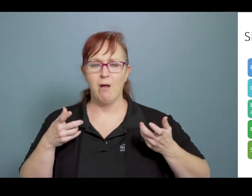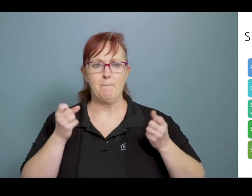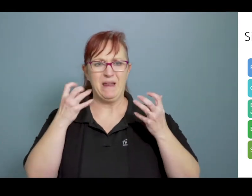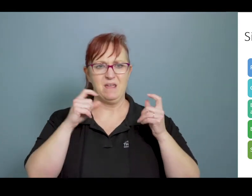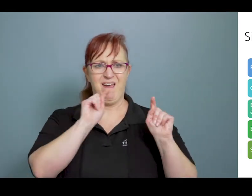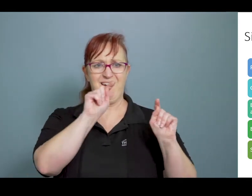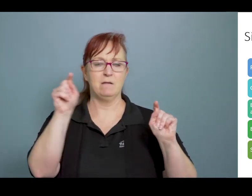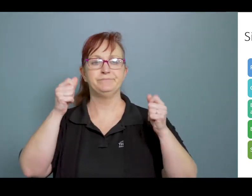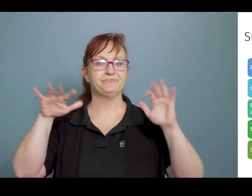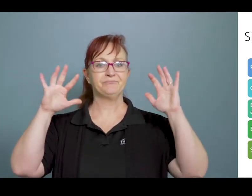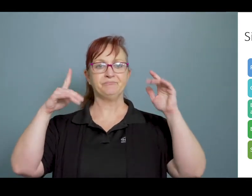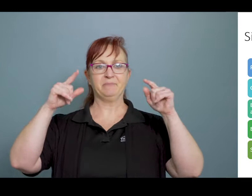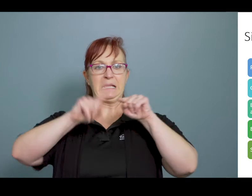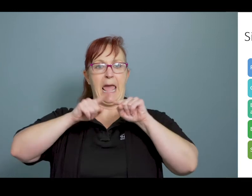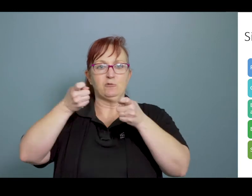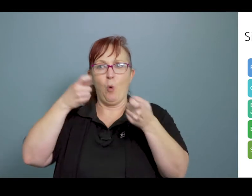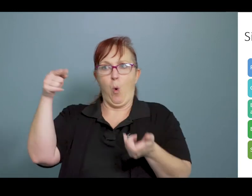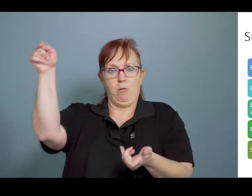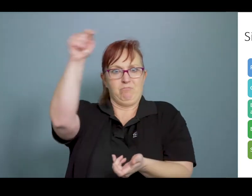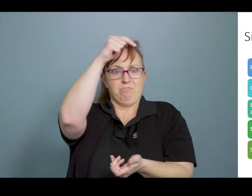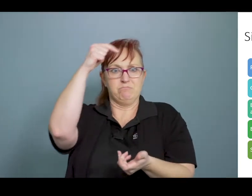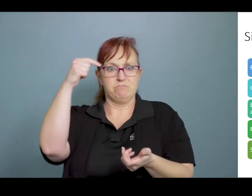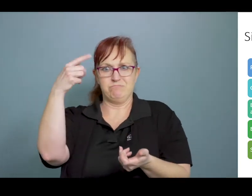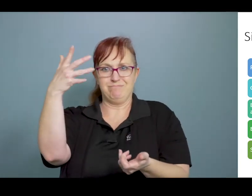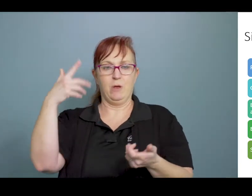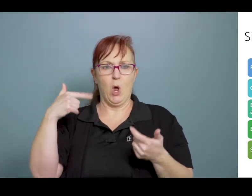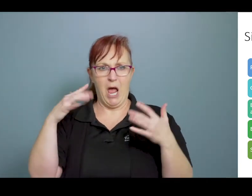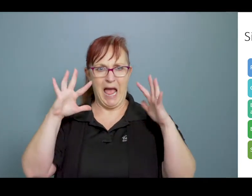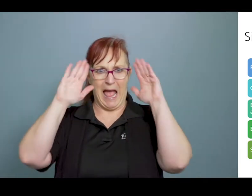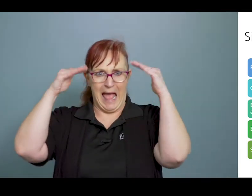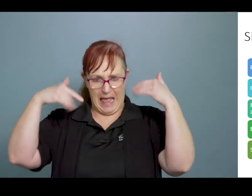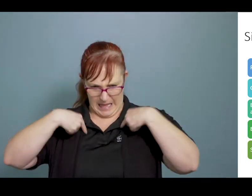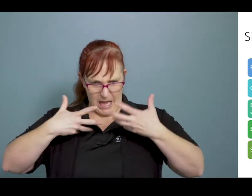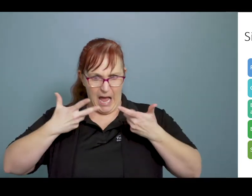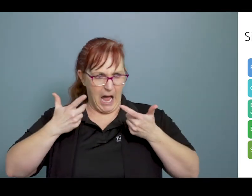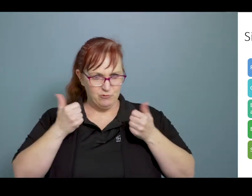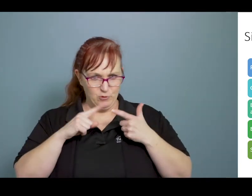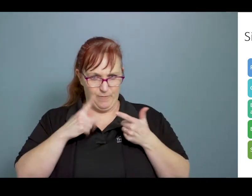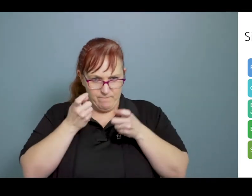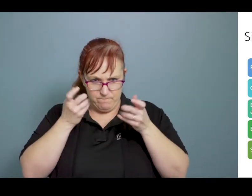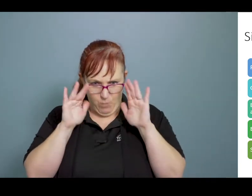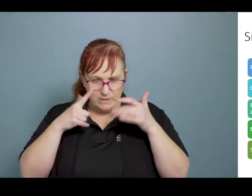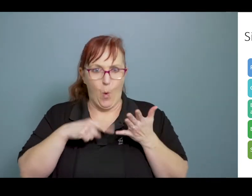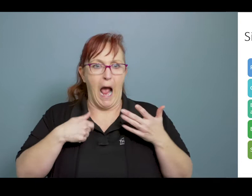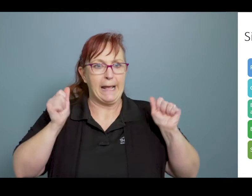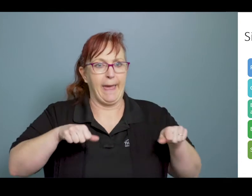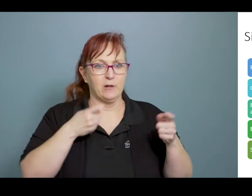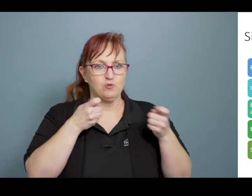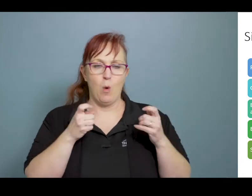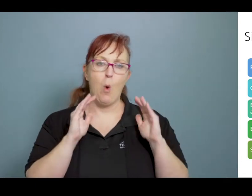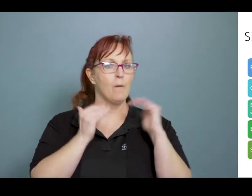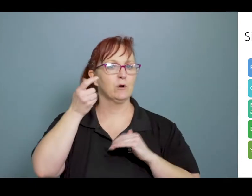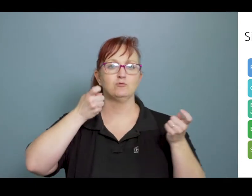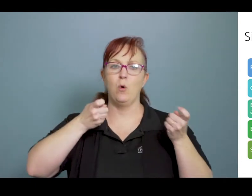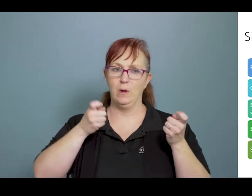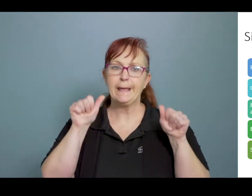that we cannot do anything about, we focus in on the things we do have control over, and sometimes that can become